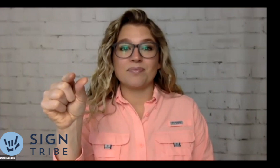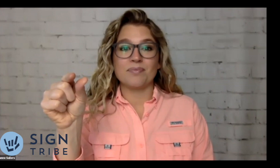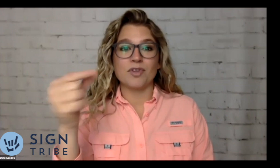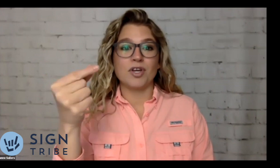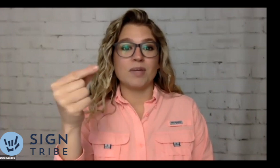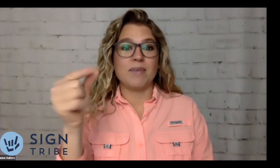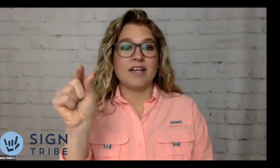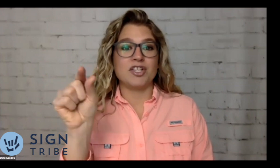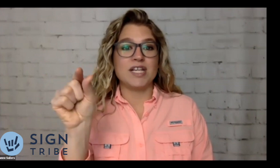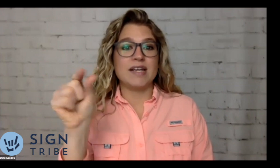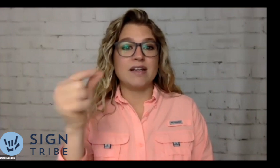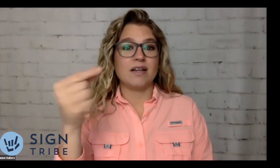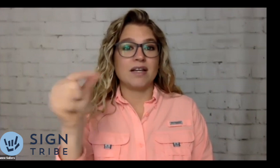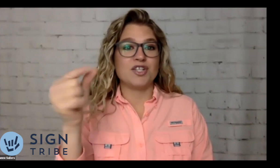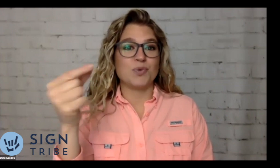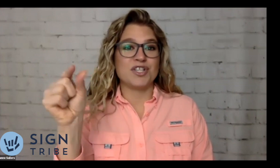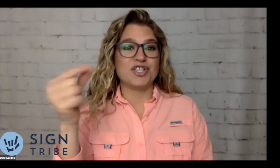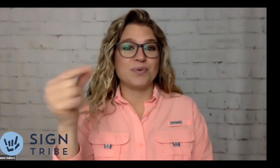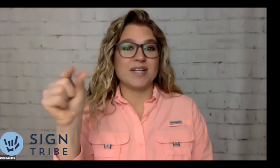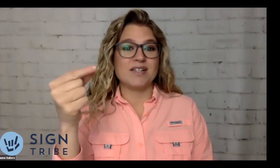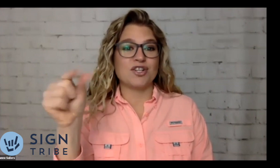Good, make a G and twist your wrist. Green.